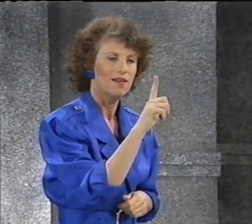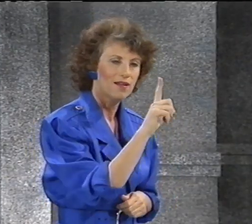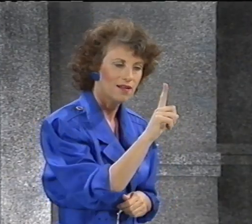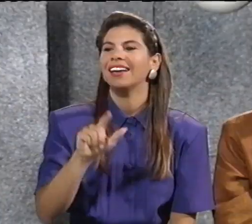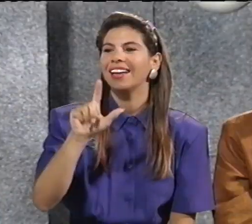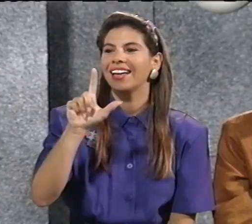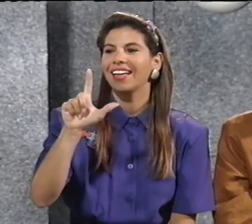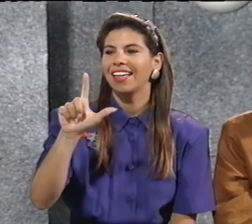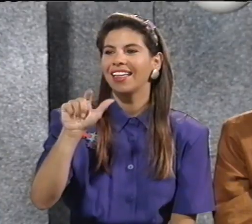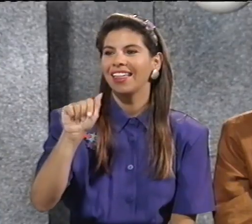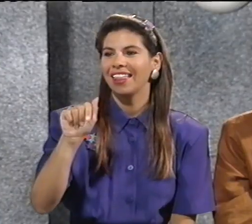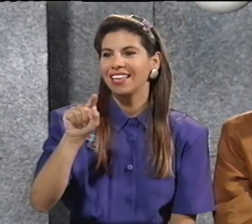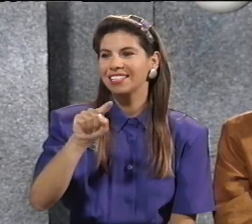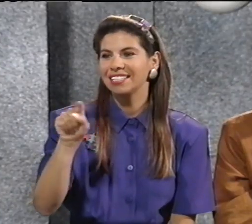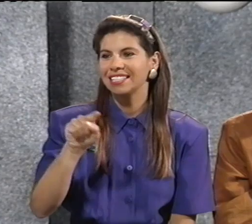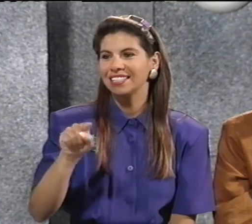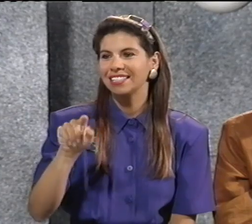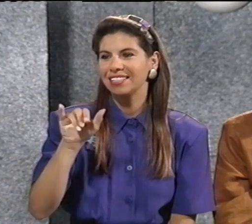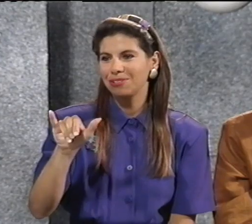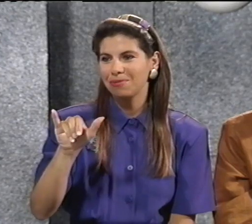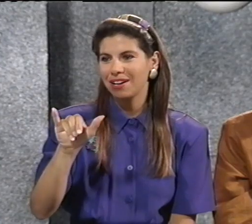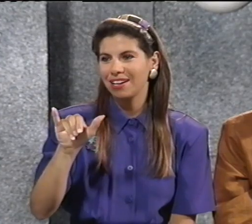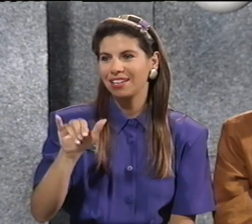Okay, now spell that word with me.